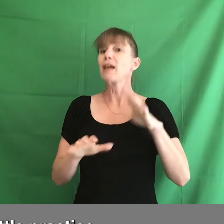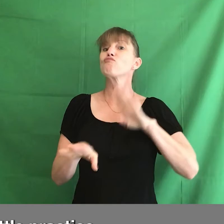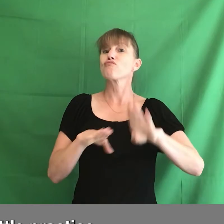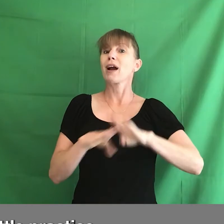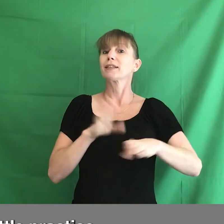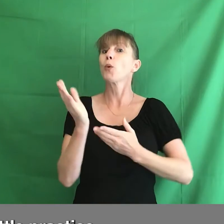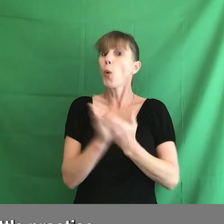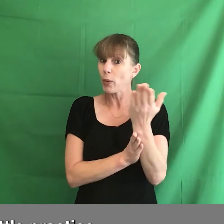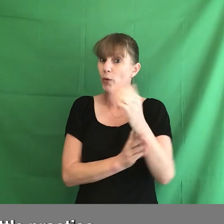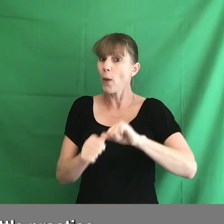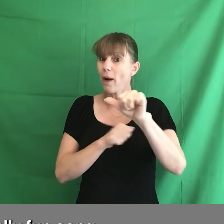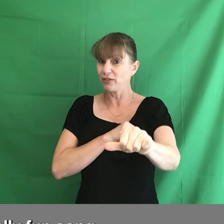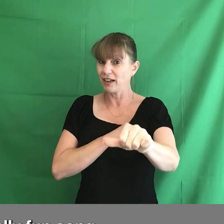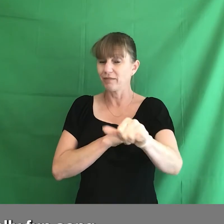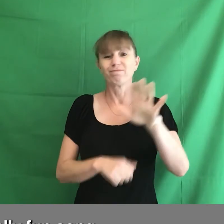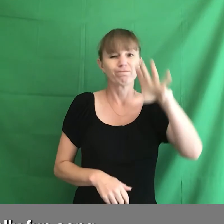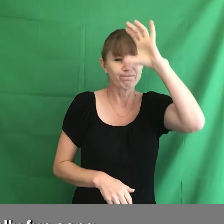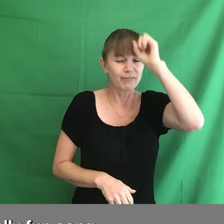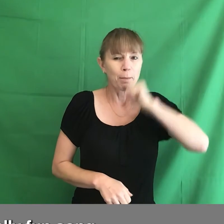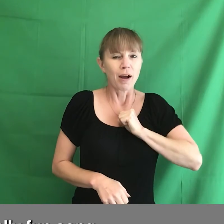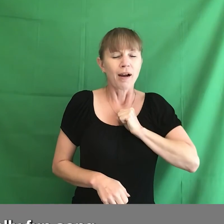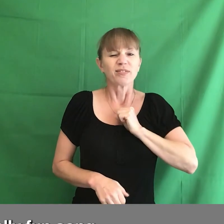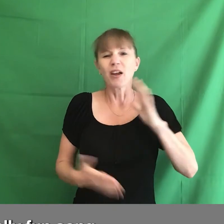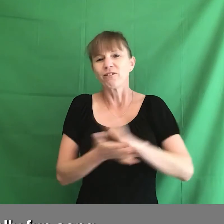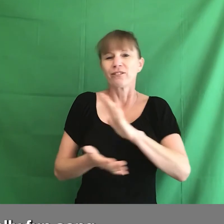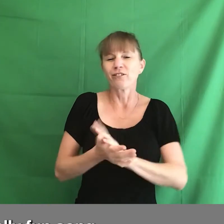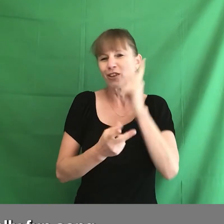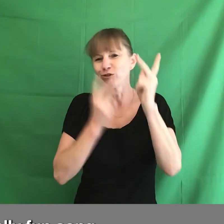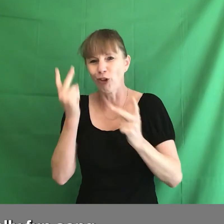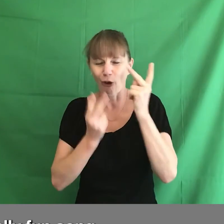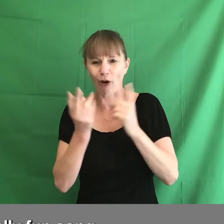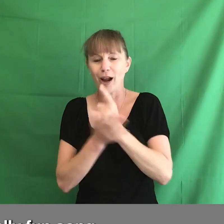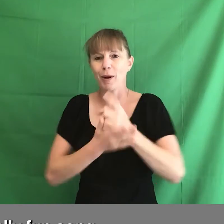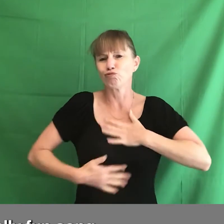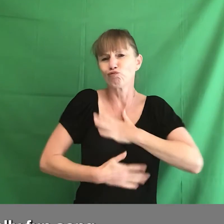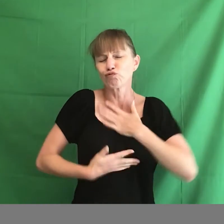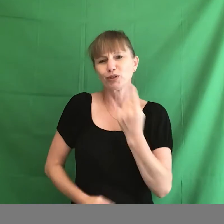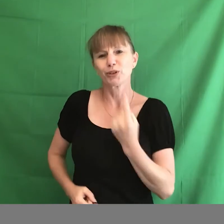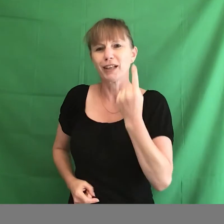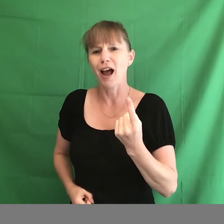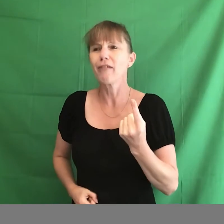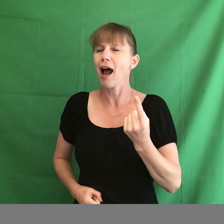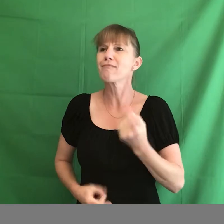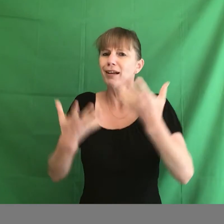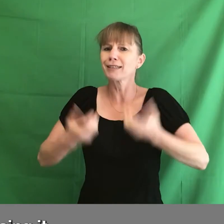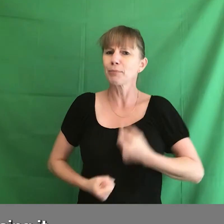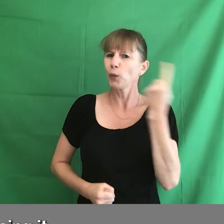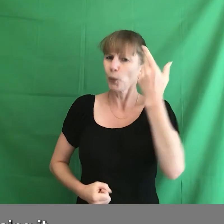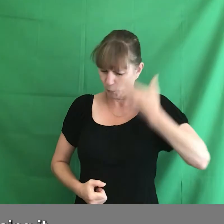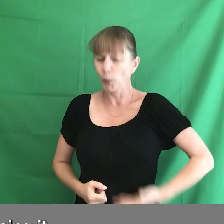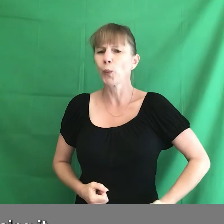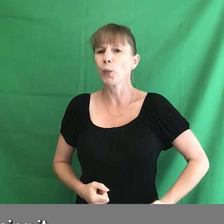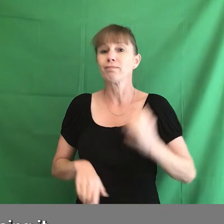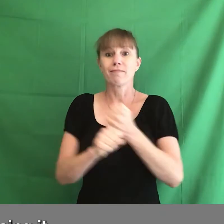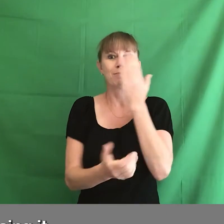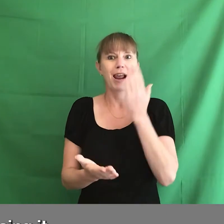little practice of the whole thing. Remember, this is a really fun song about expressing yourself and embracing who you are, so